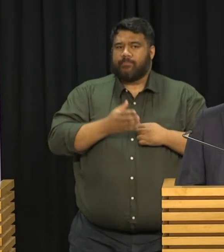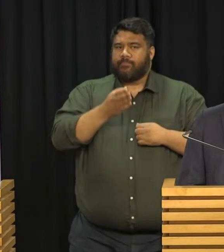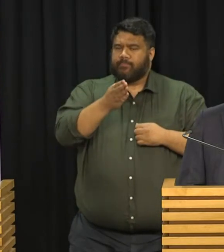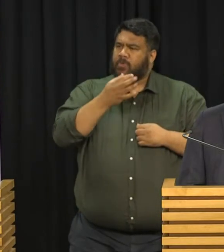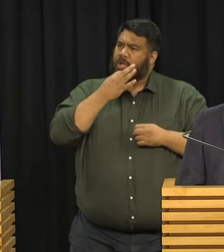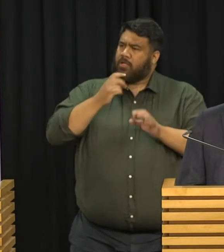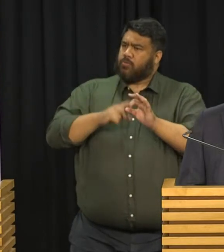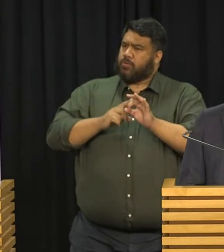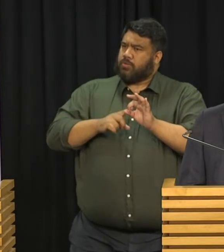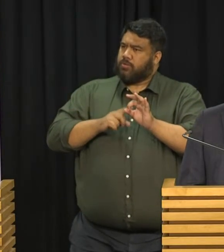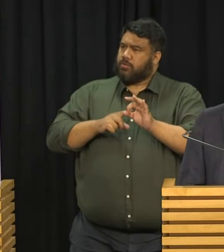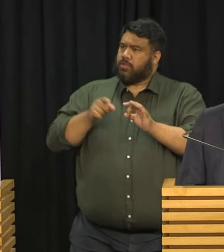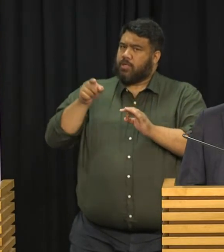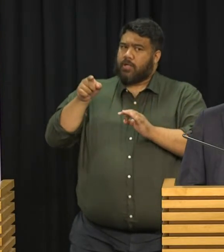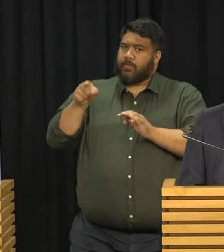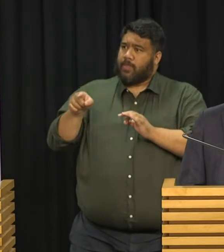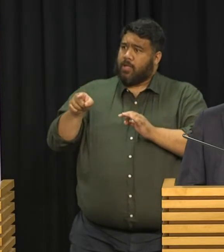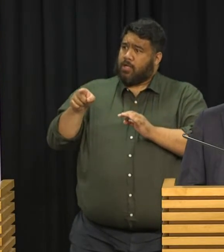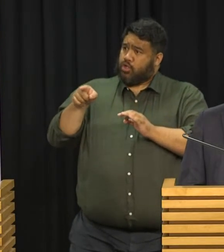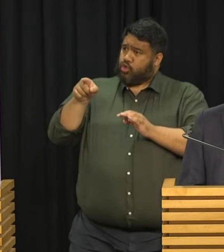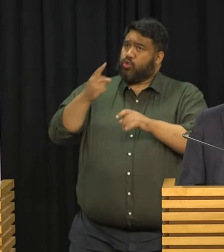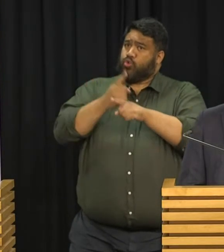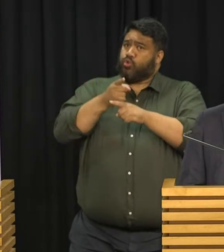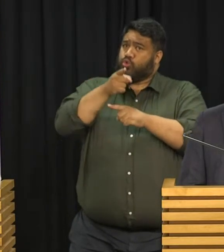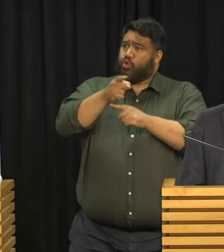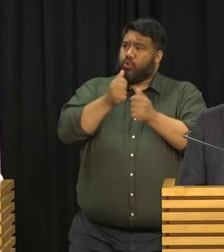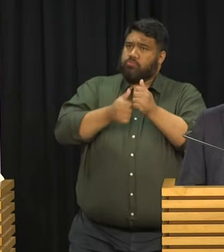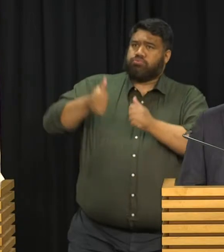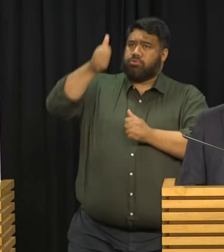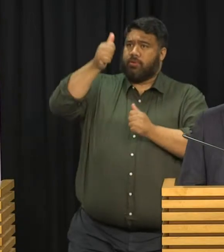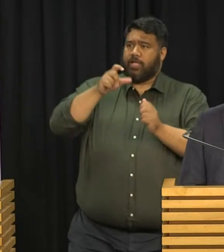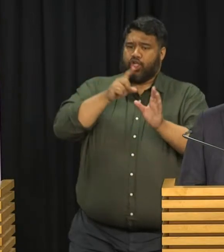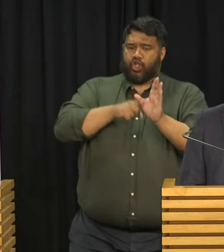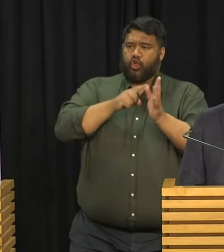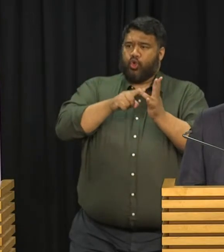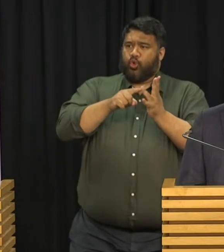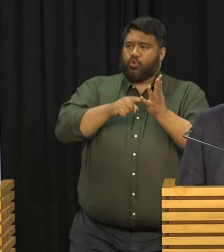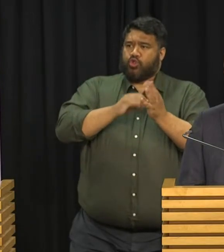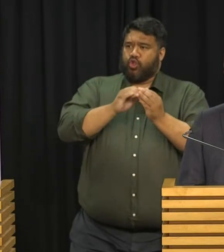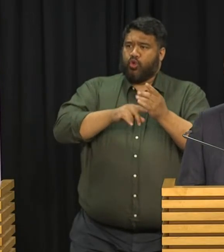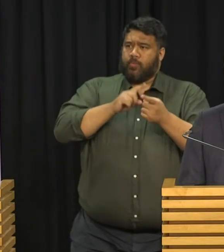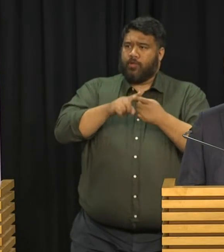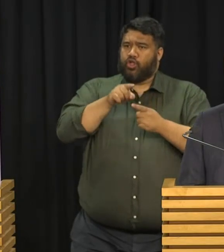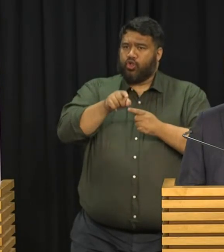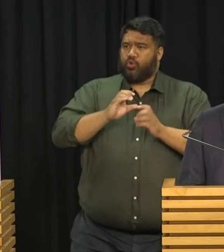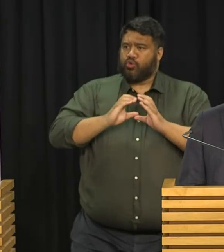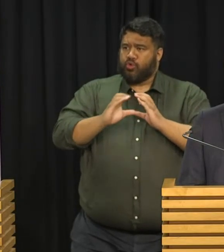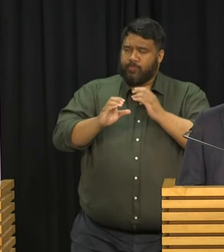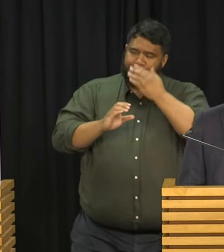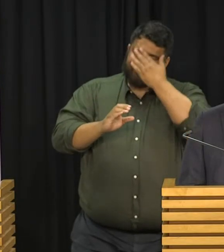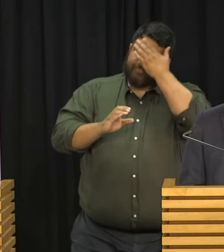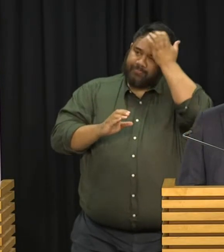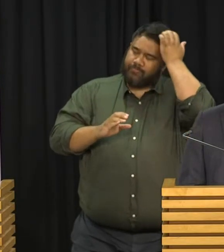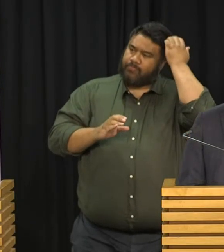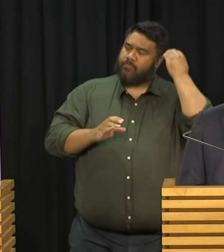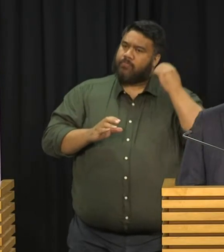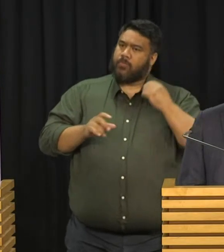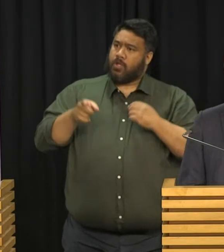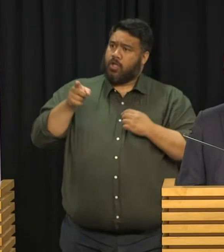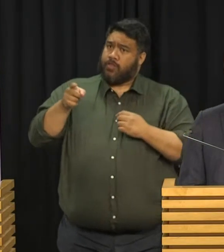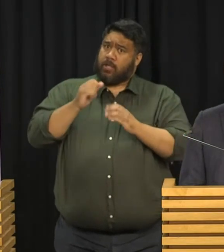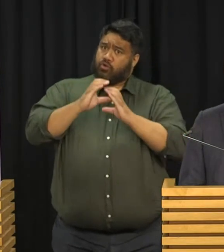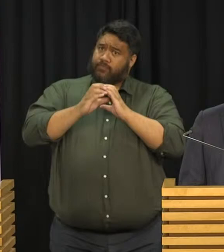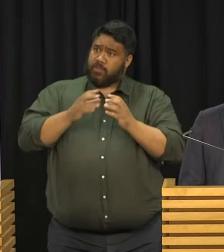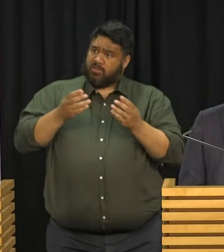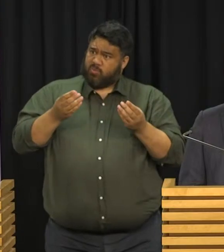of result from that chat with the CEO of YouTube? Look, it was actually a while ago now, so I'd want to go back and just search through my